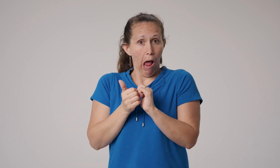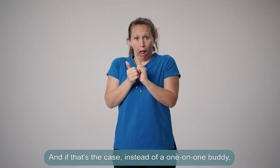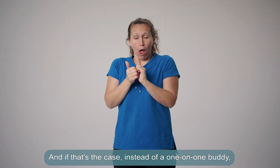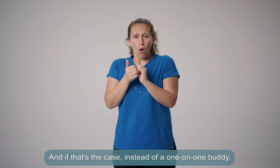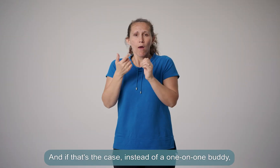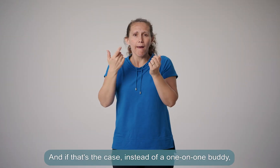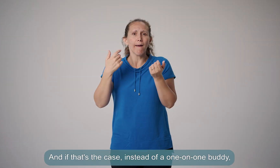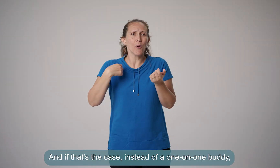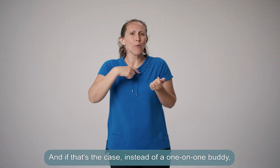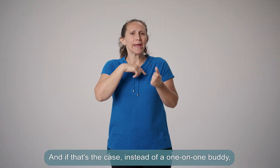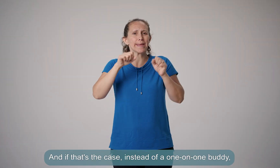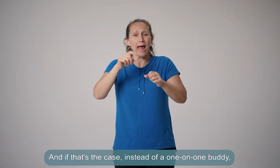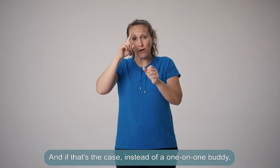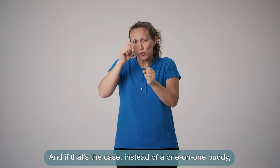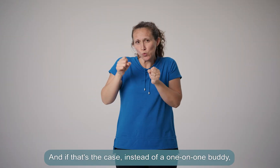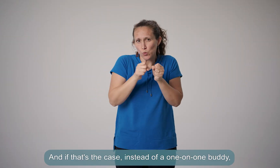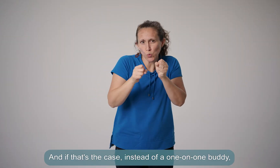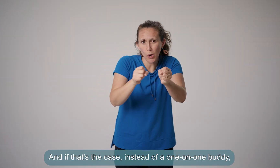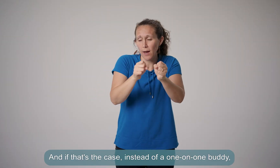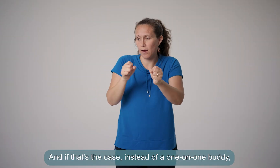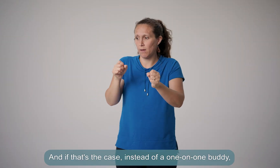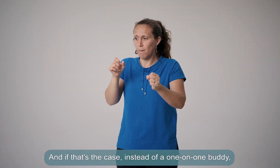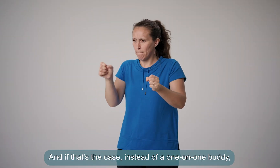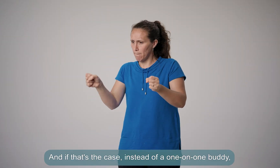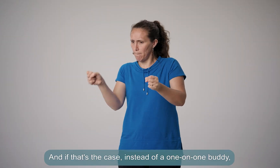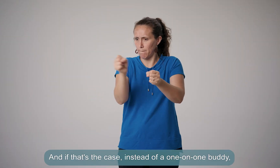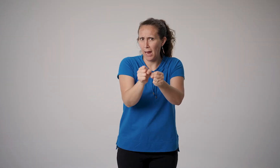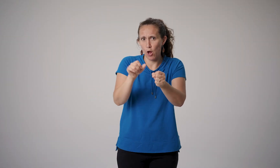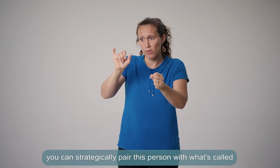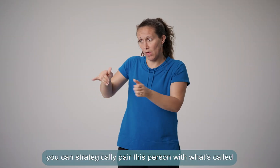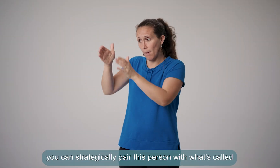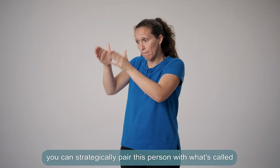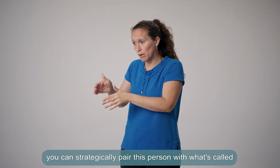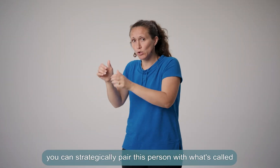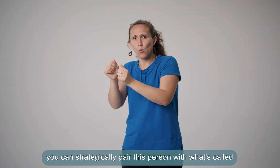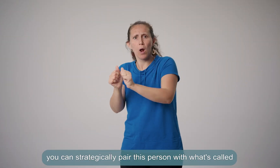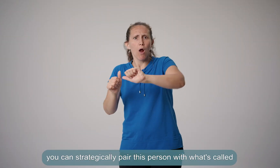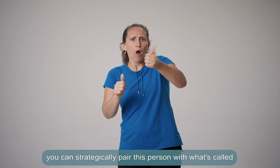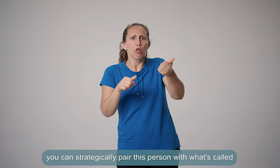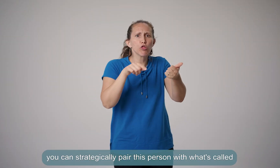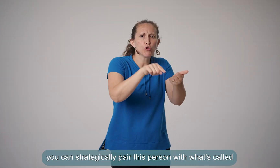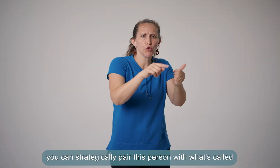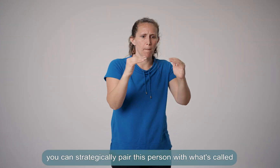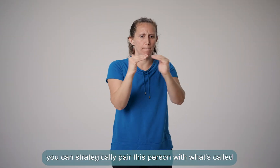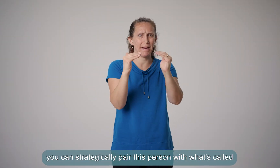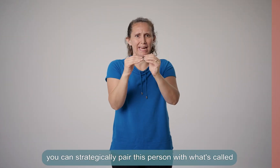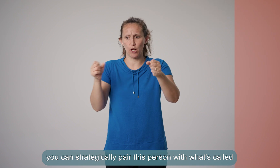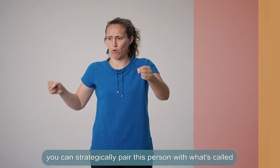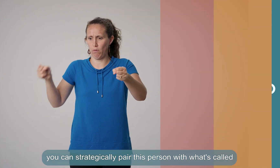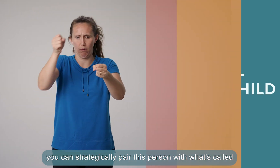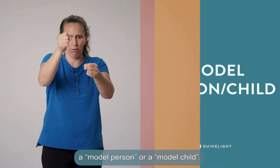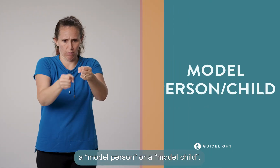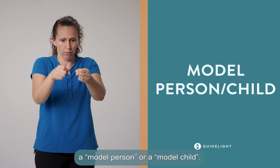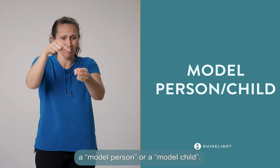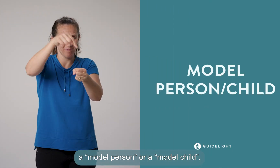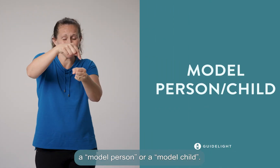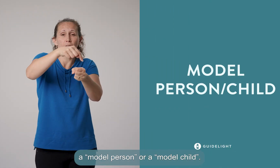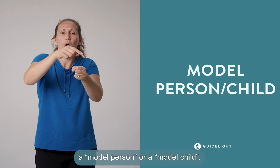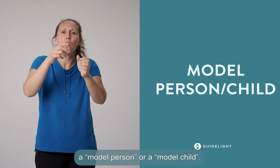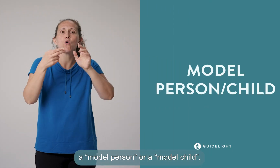And if that's the case, instead of a one-on-one buddy, you can strategically pair this person with what's called a model person,